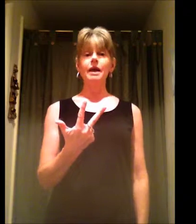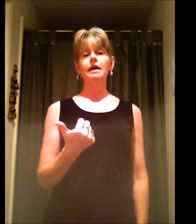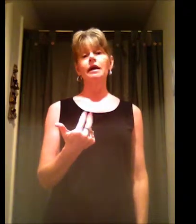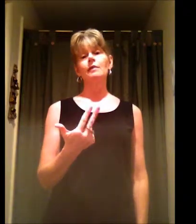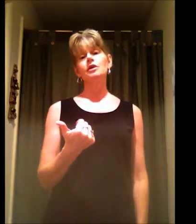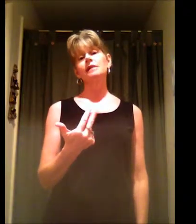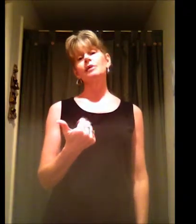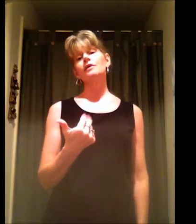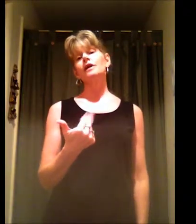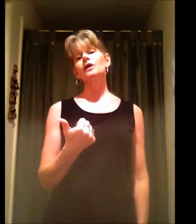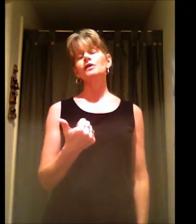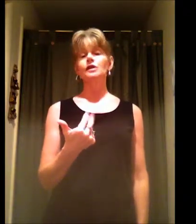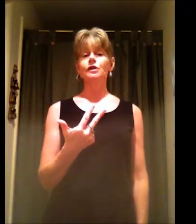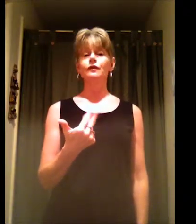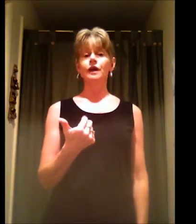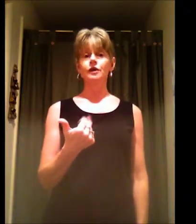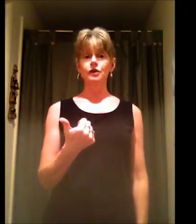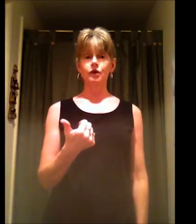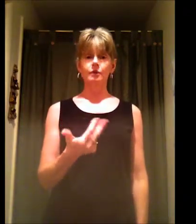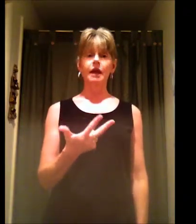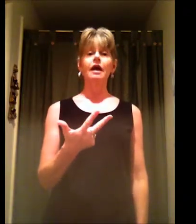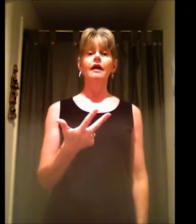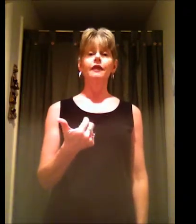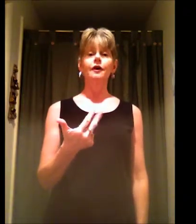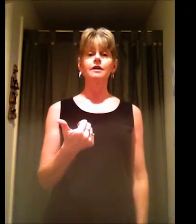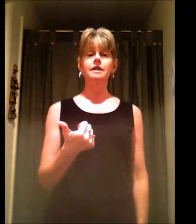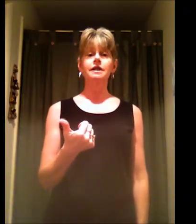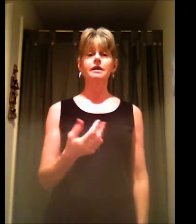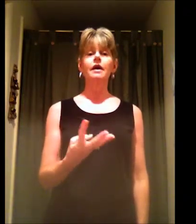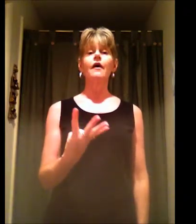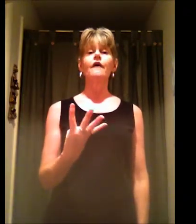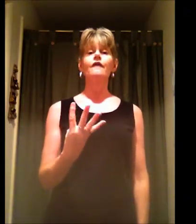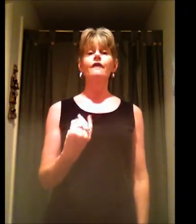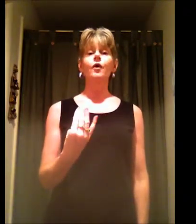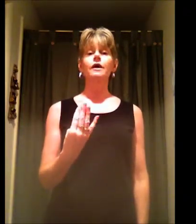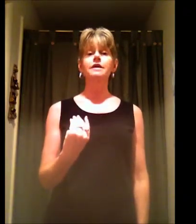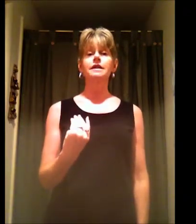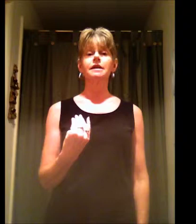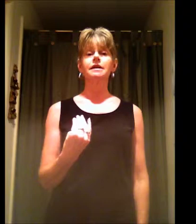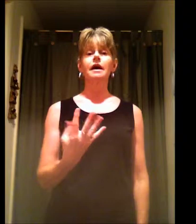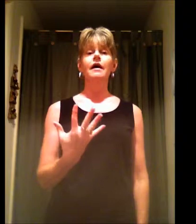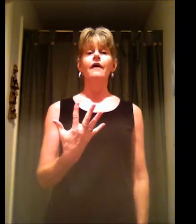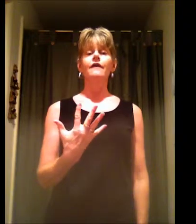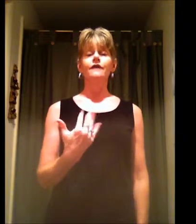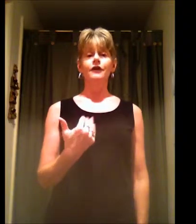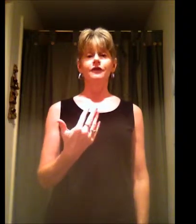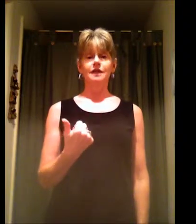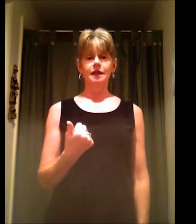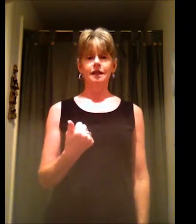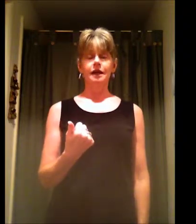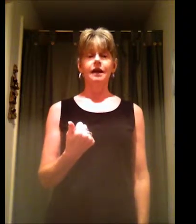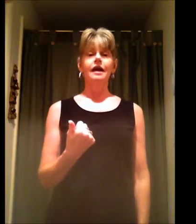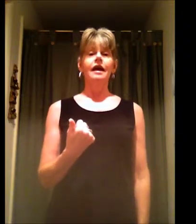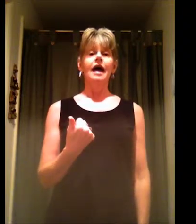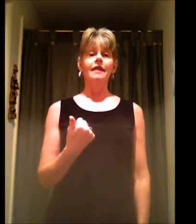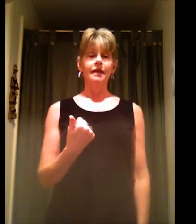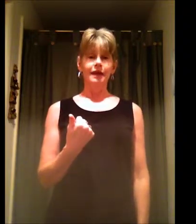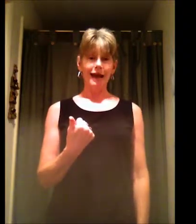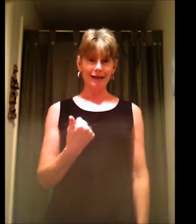in, and I'm just moving those 2 fingers toward me. 13, 14, 15. And then the